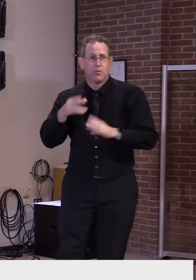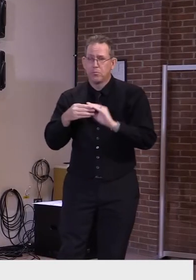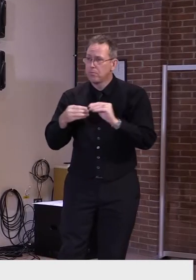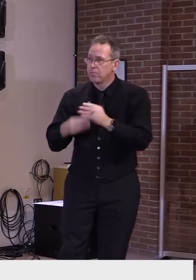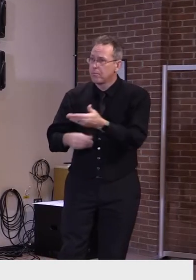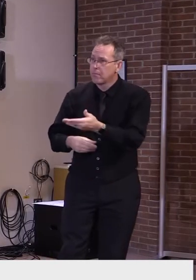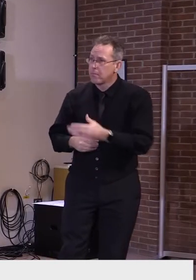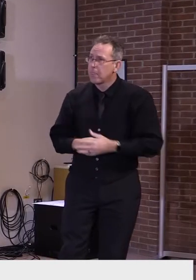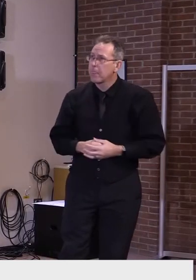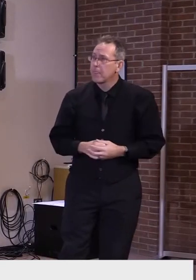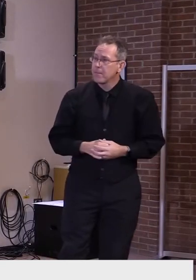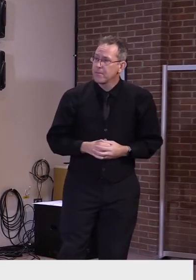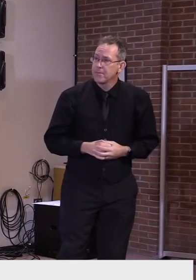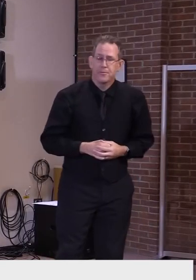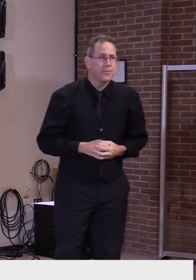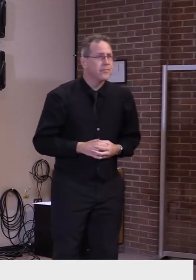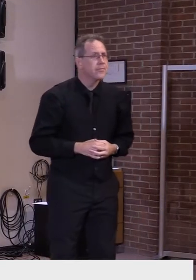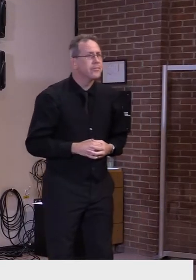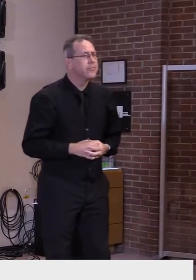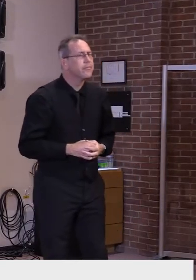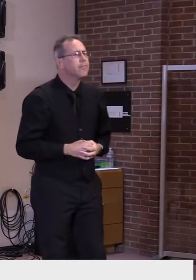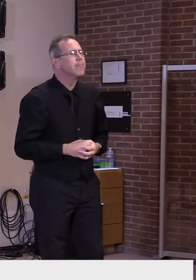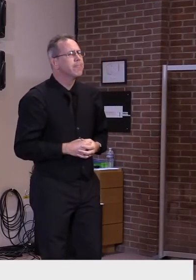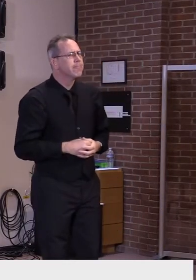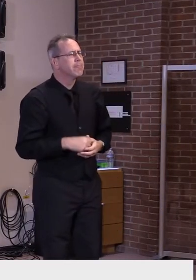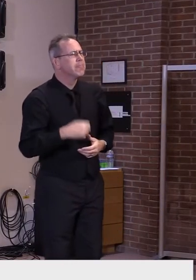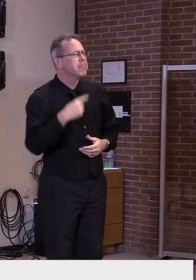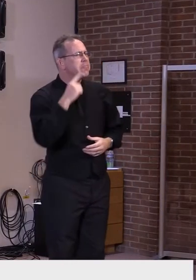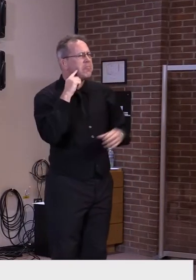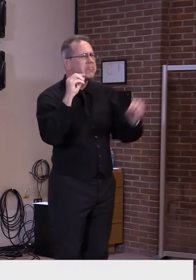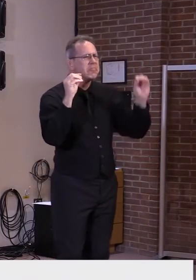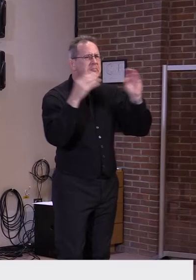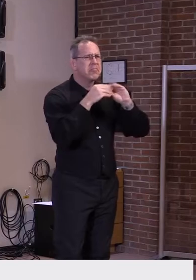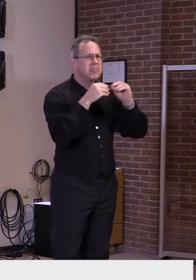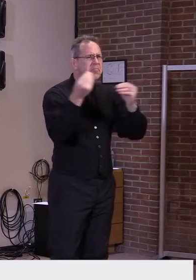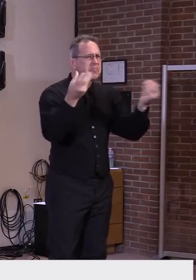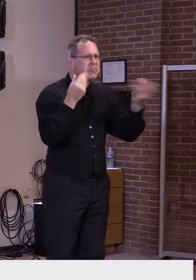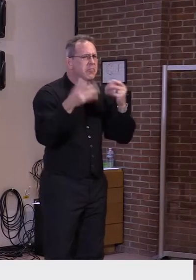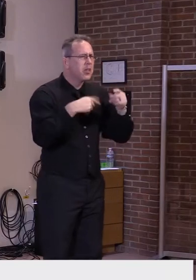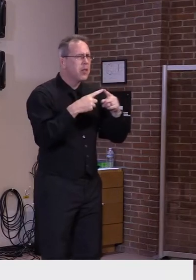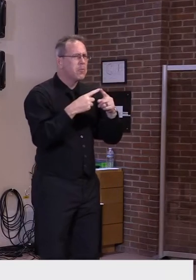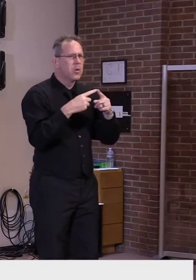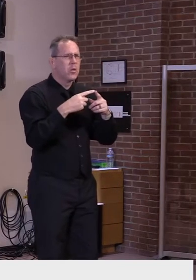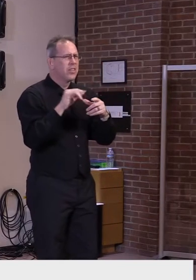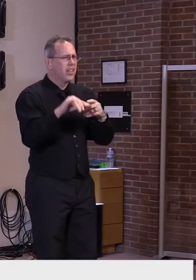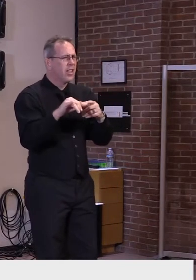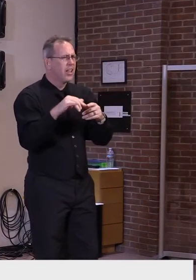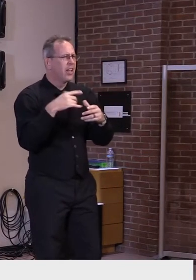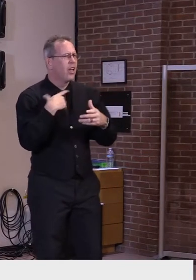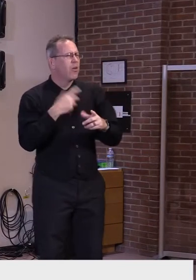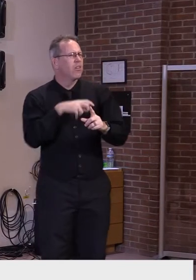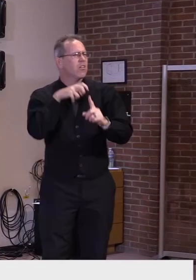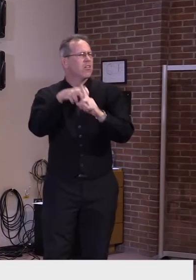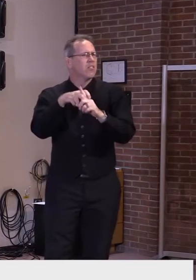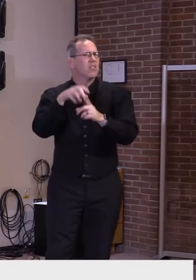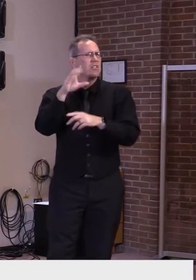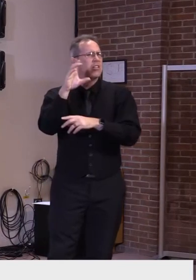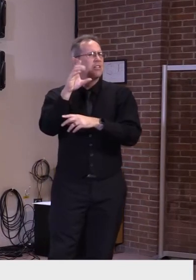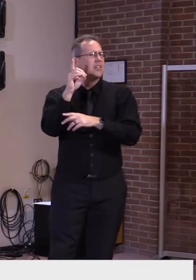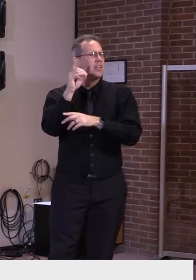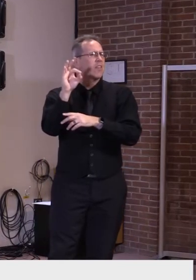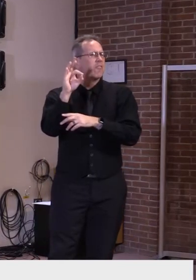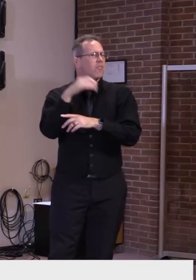Yeah, Tim, I don't have any updates, and I'll check with DCF just to make sure if there are any updates,